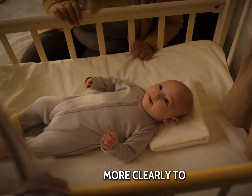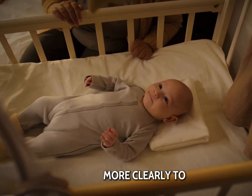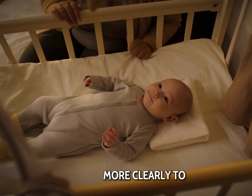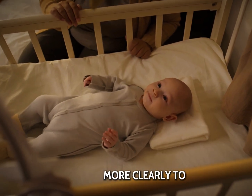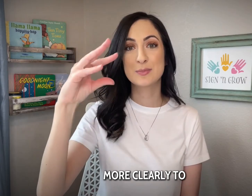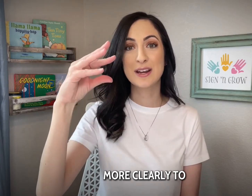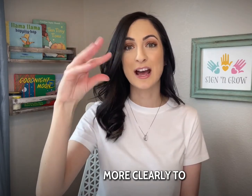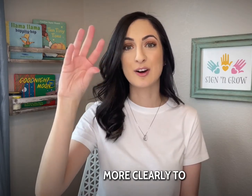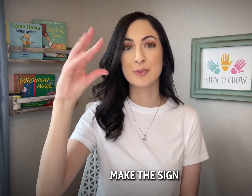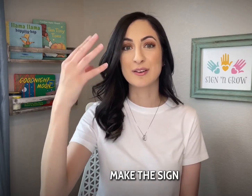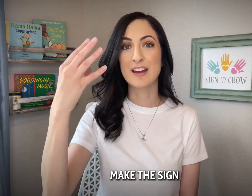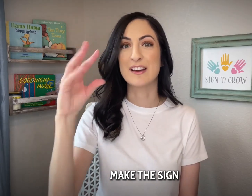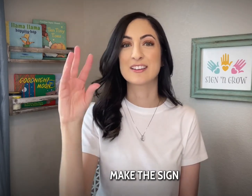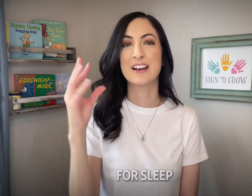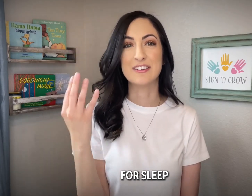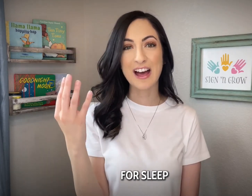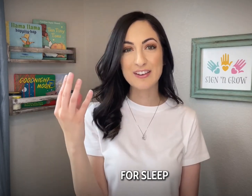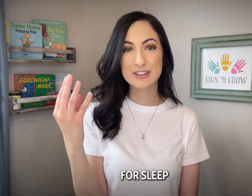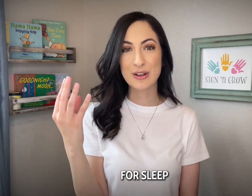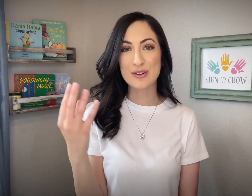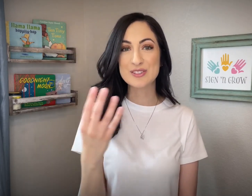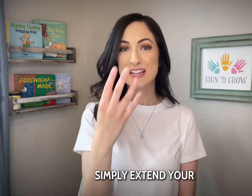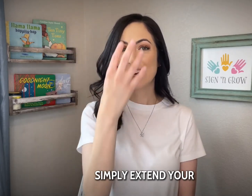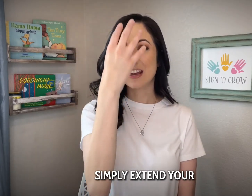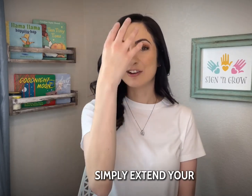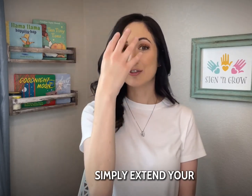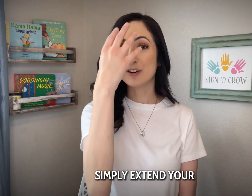clearly. To make the sign for sleep, simply